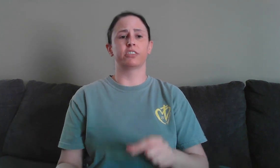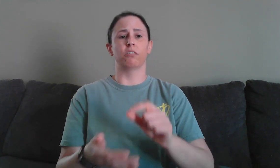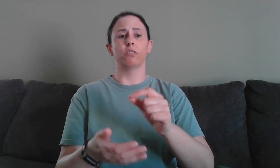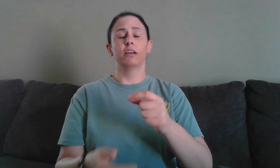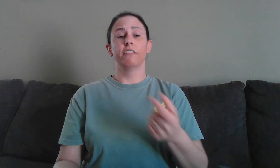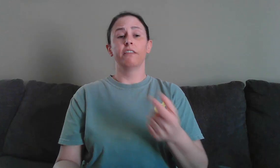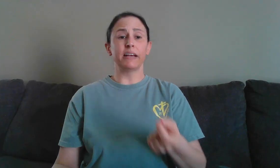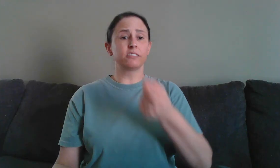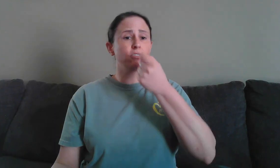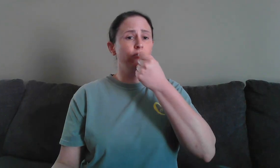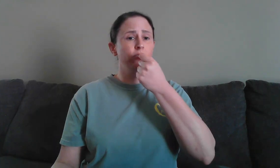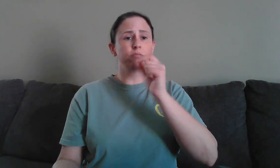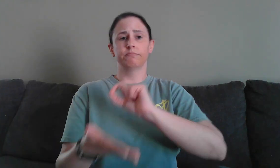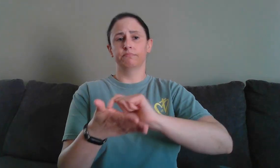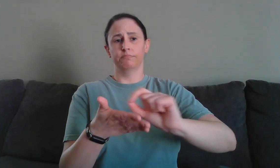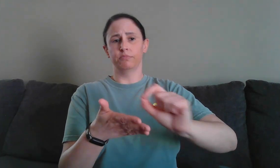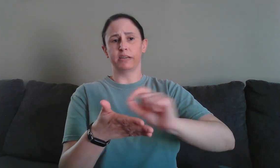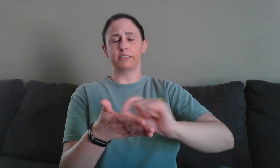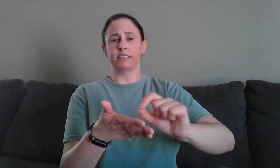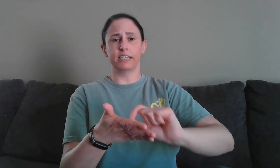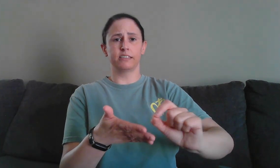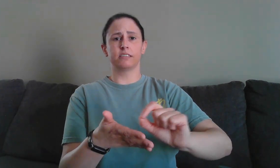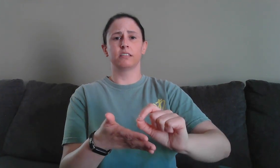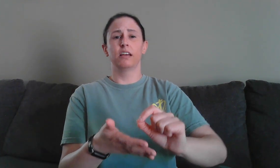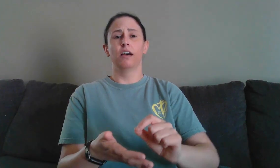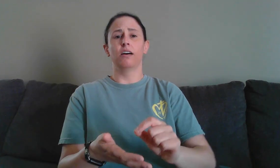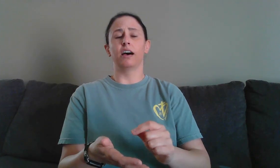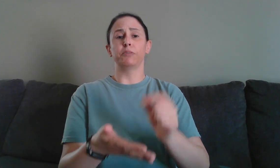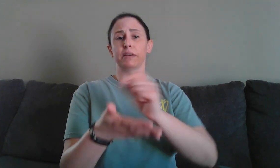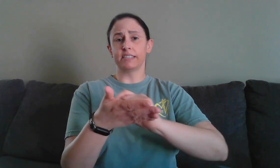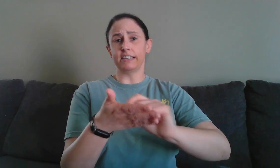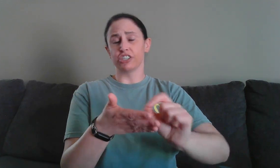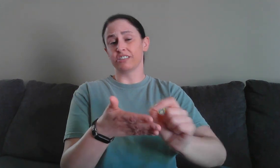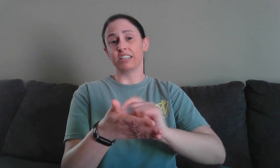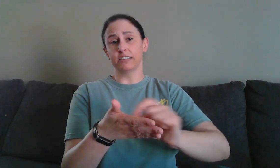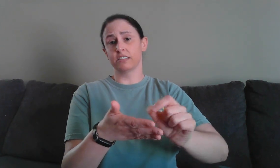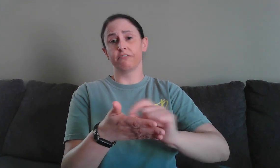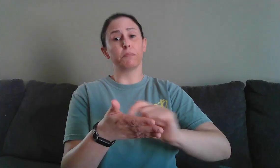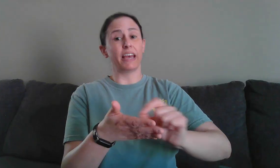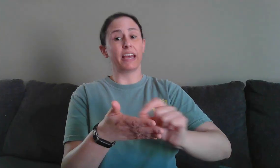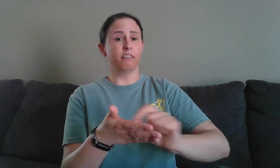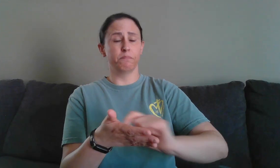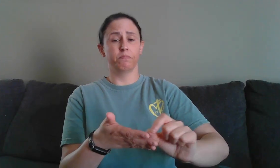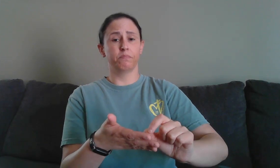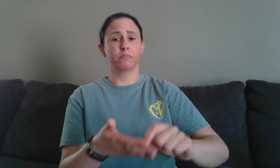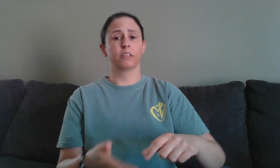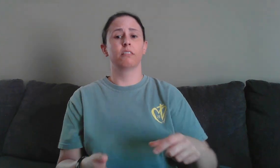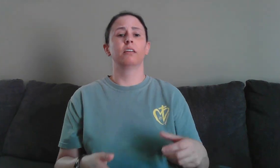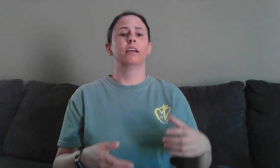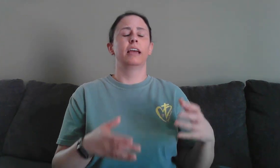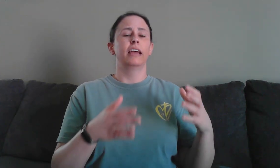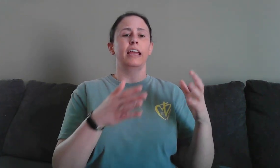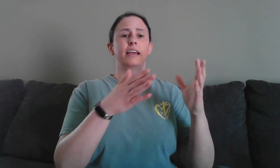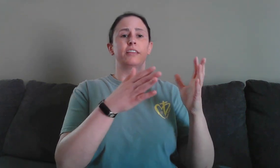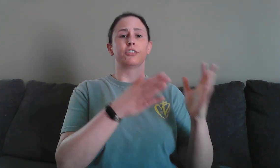So for pencil, you might see this. You might see just this for pen. And the